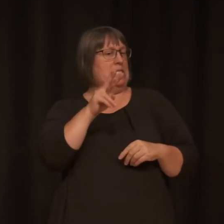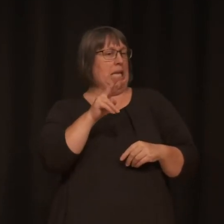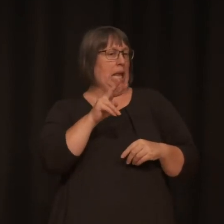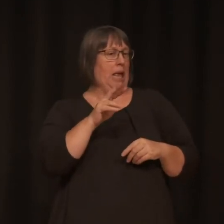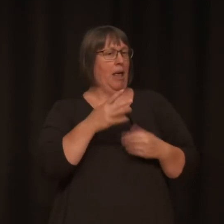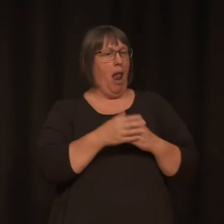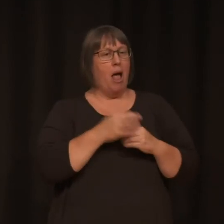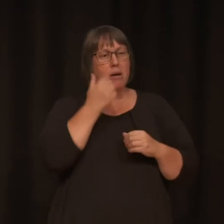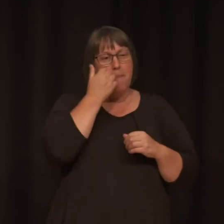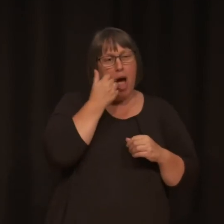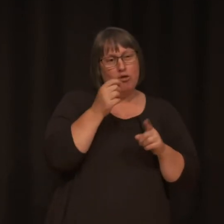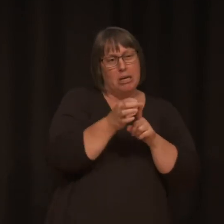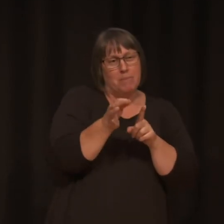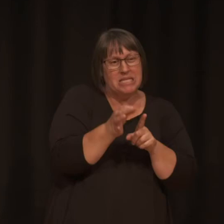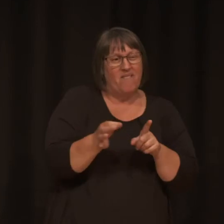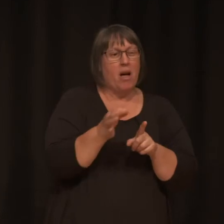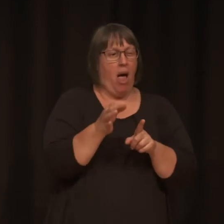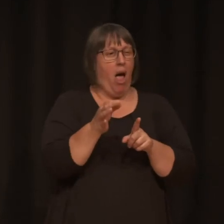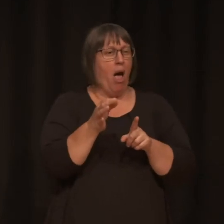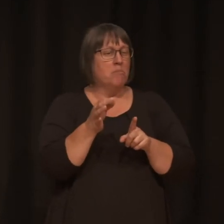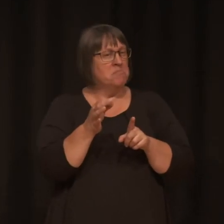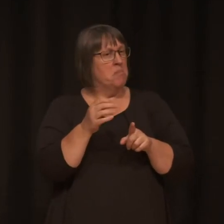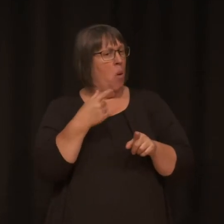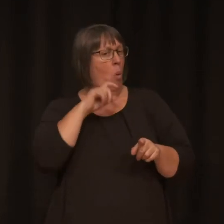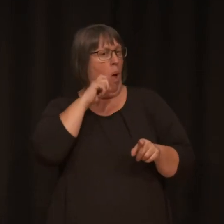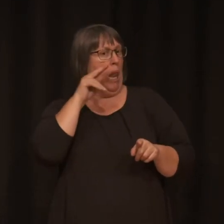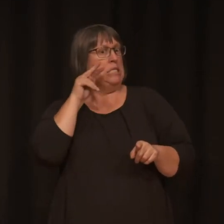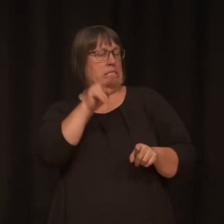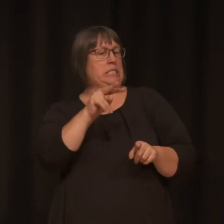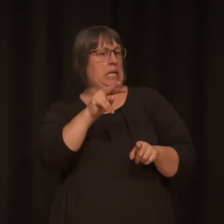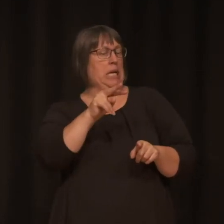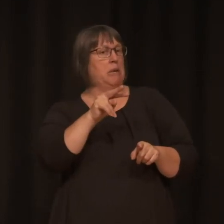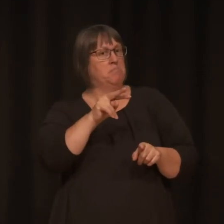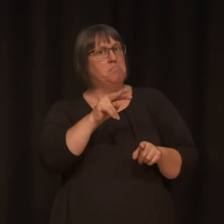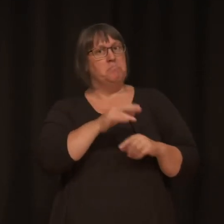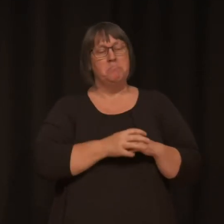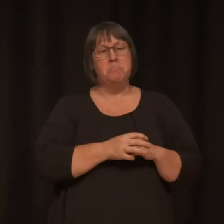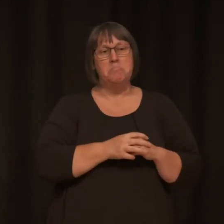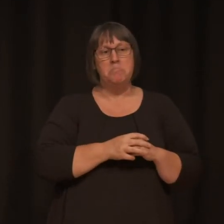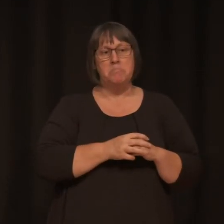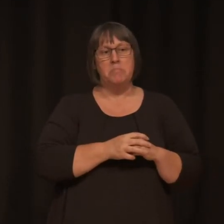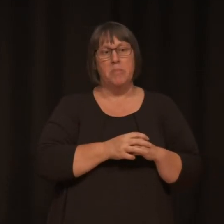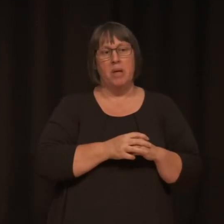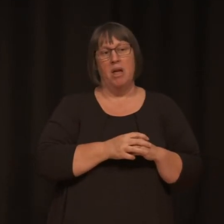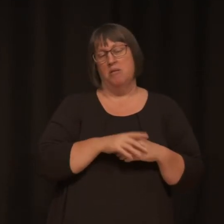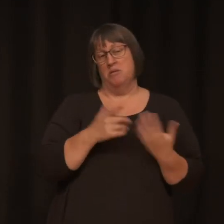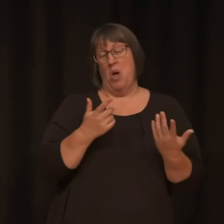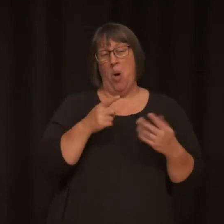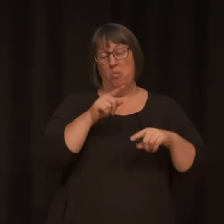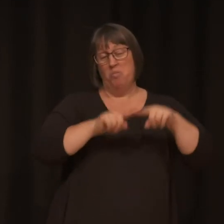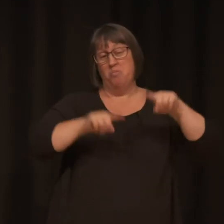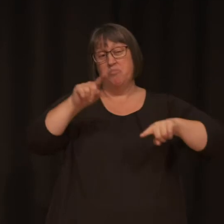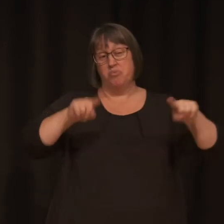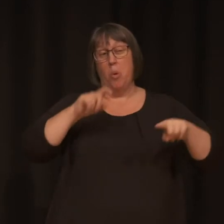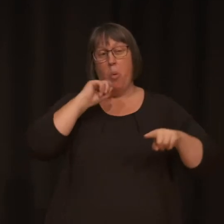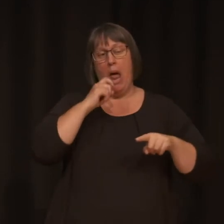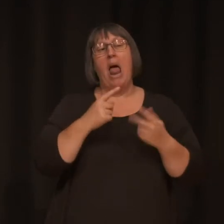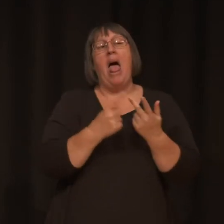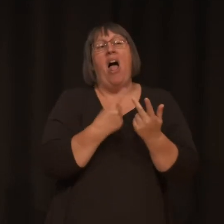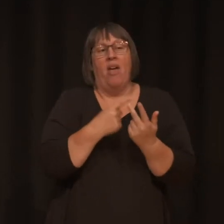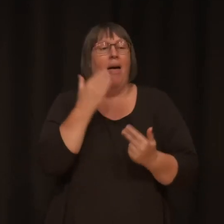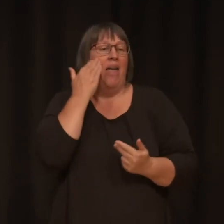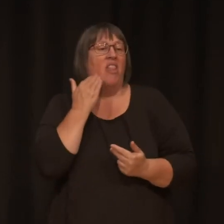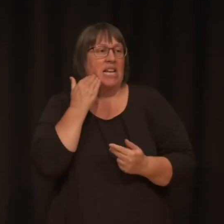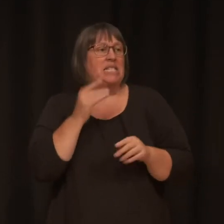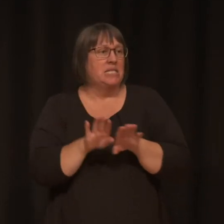that first 12,000 vaccines across Māori, across Pacifica, and across other ethnicities